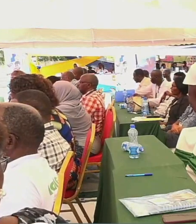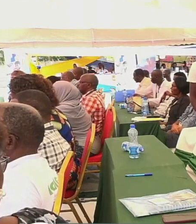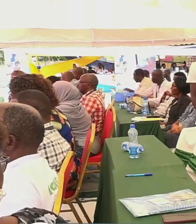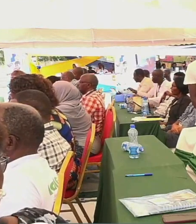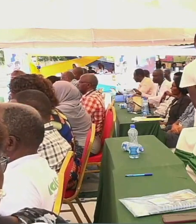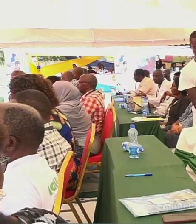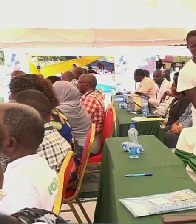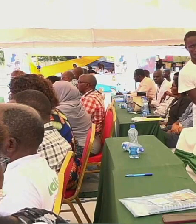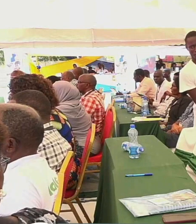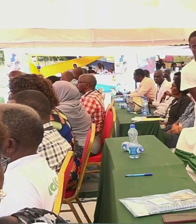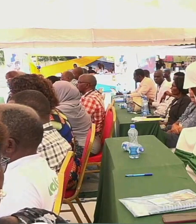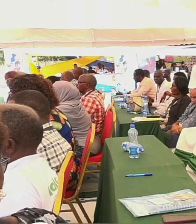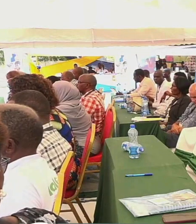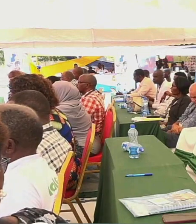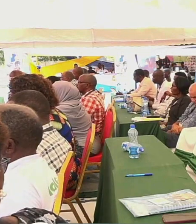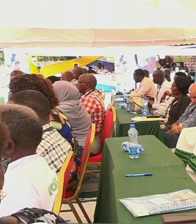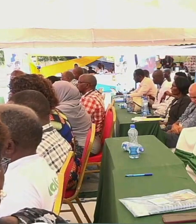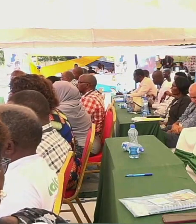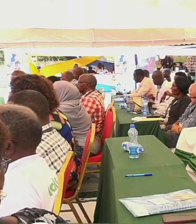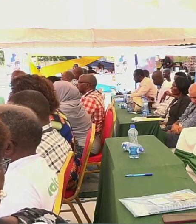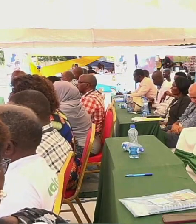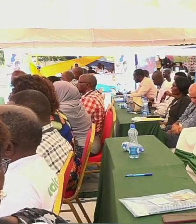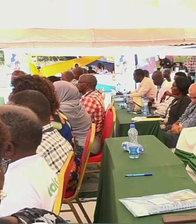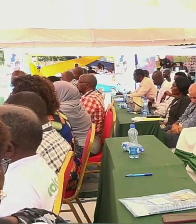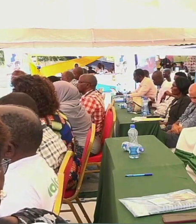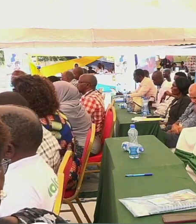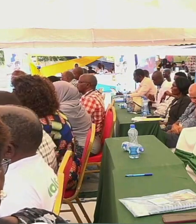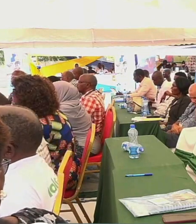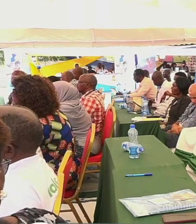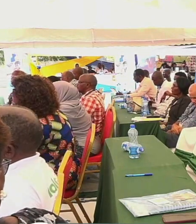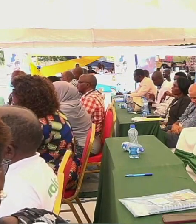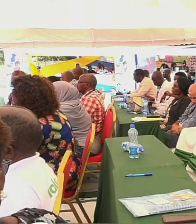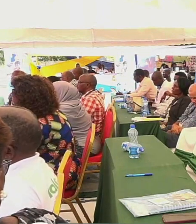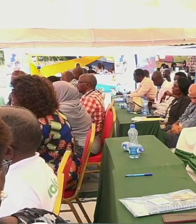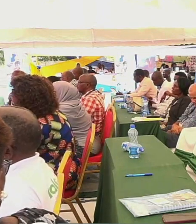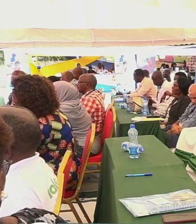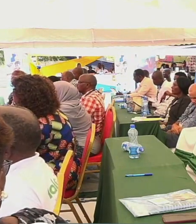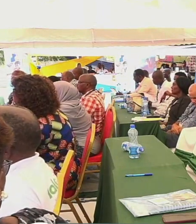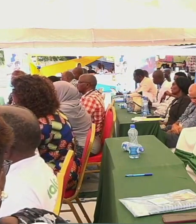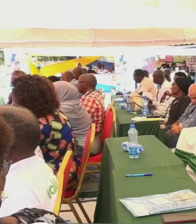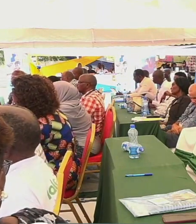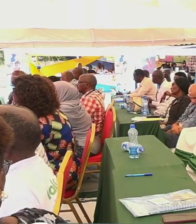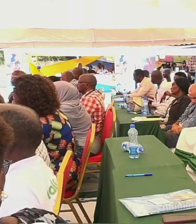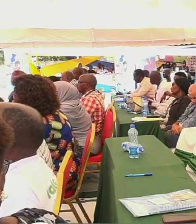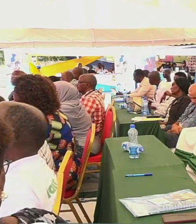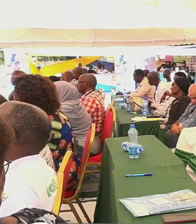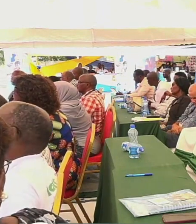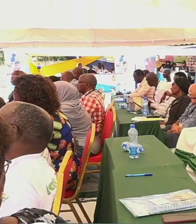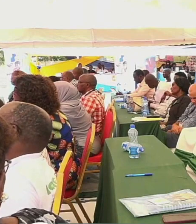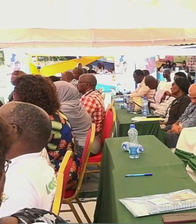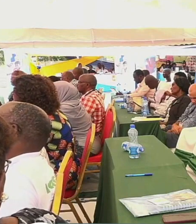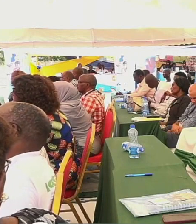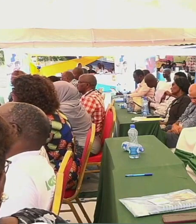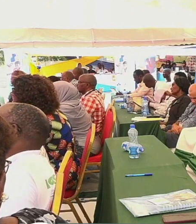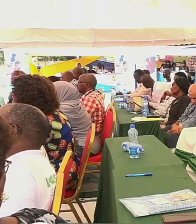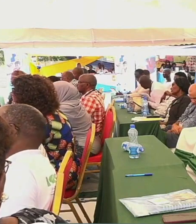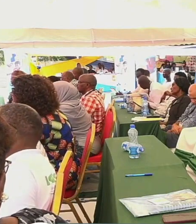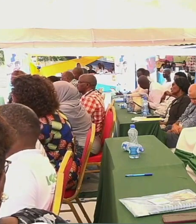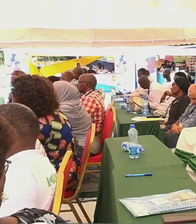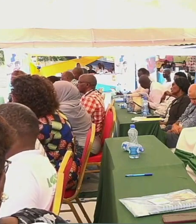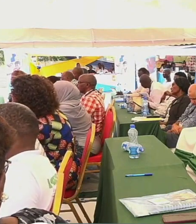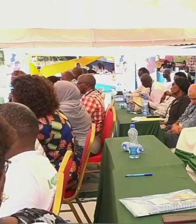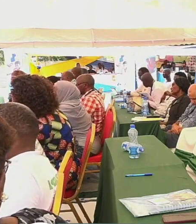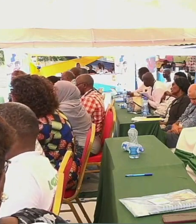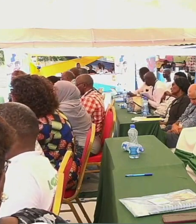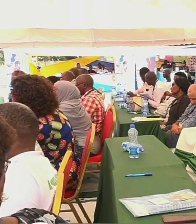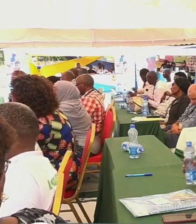the challenges we are facing in Kilifi County are still the same, where everyone is facing them. Budget is quite small,